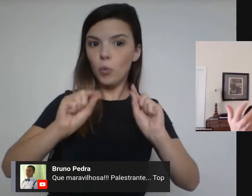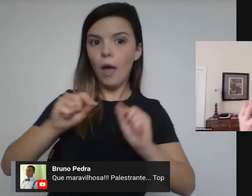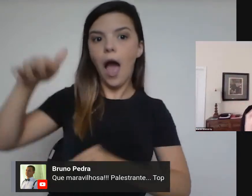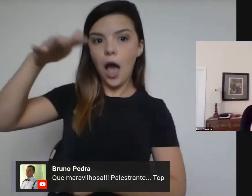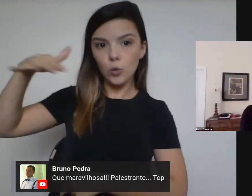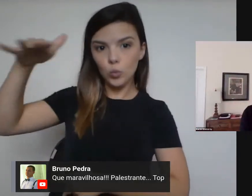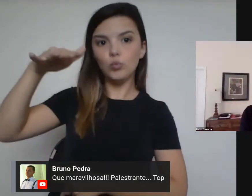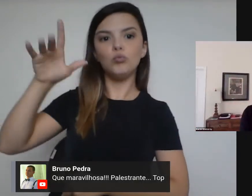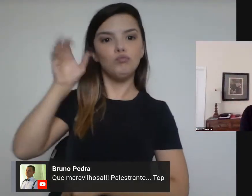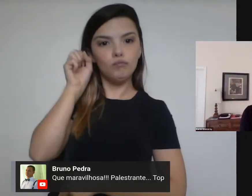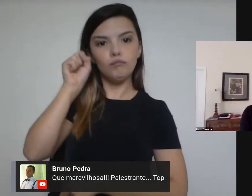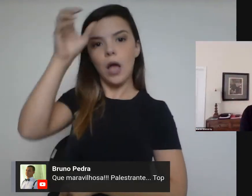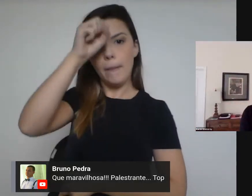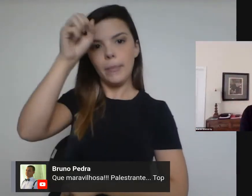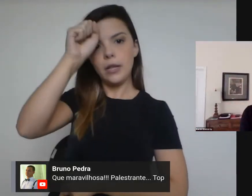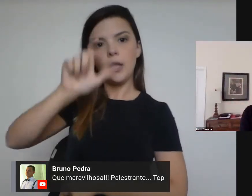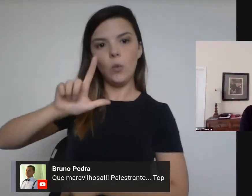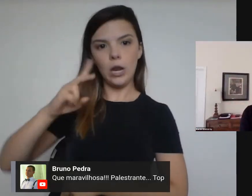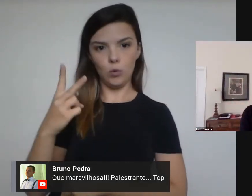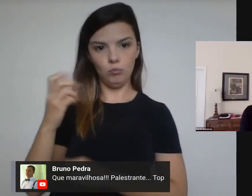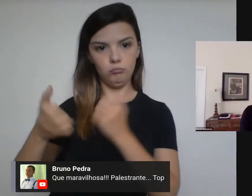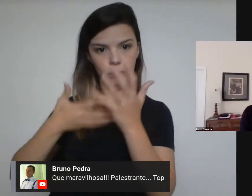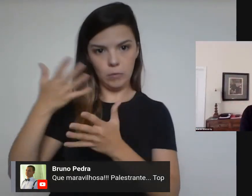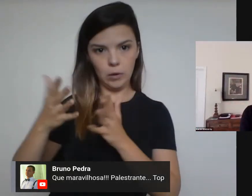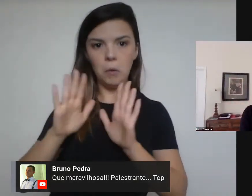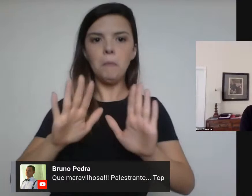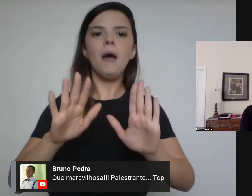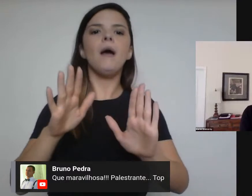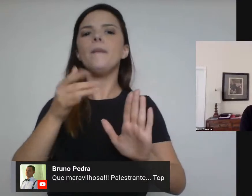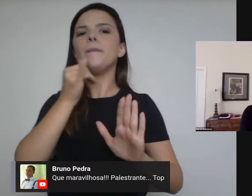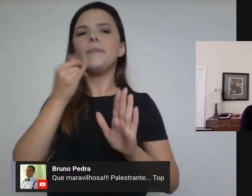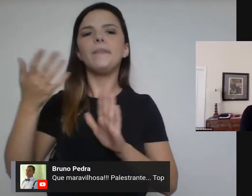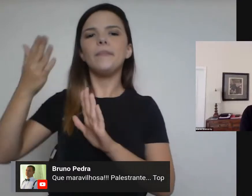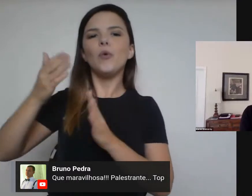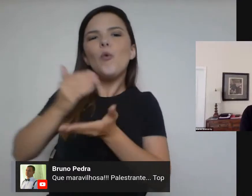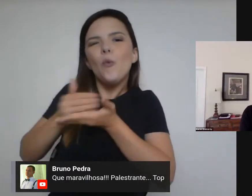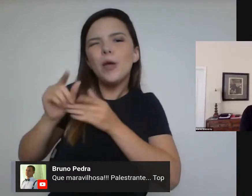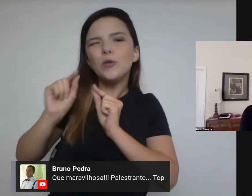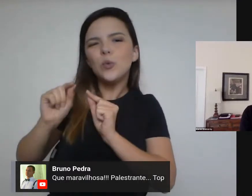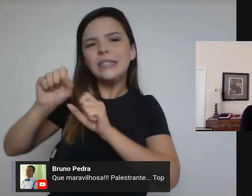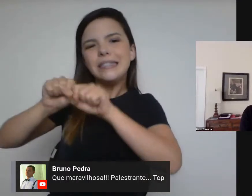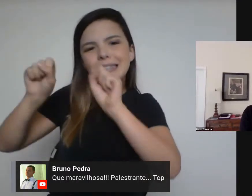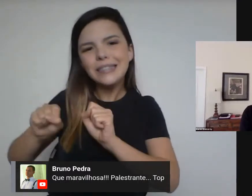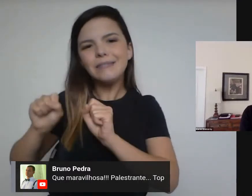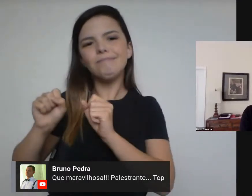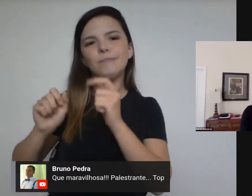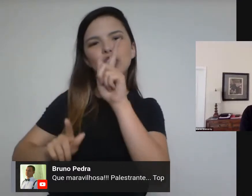it has to move from a representation that's part of a gestural system